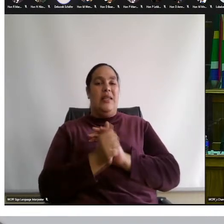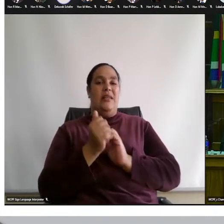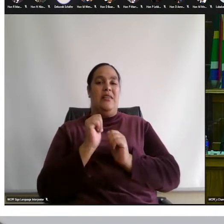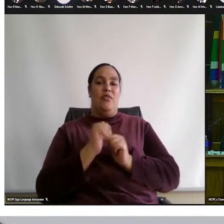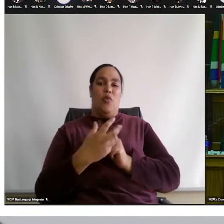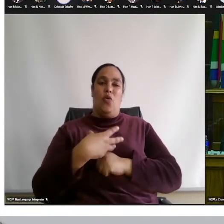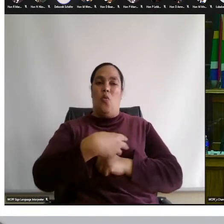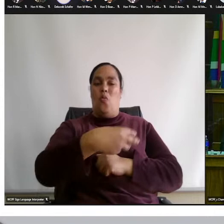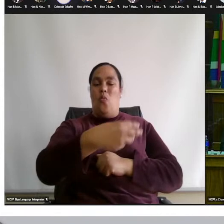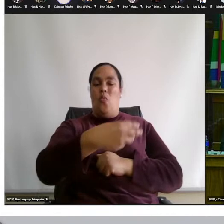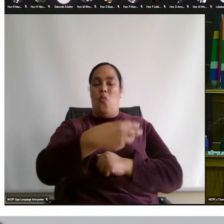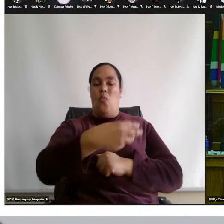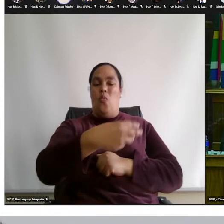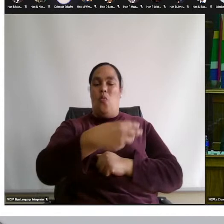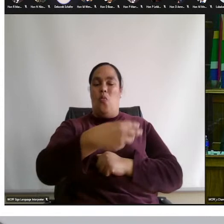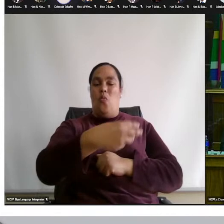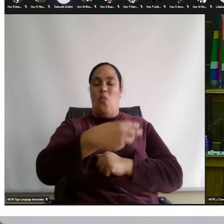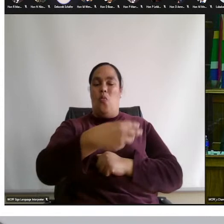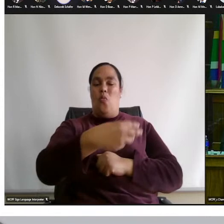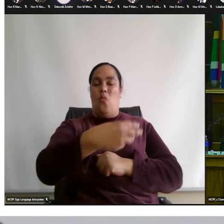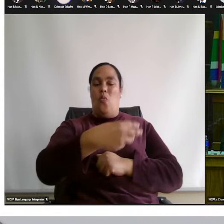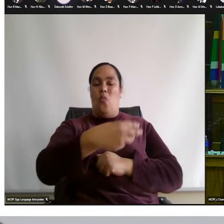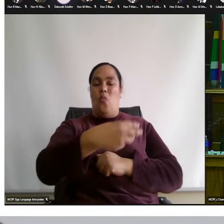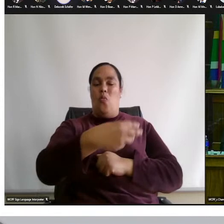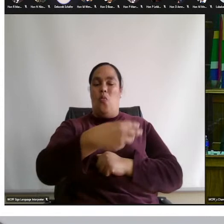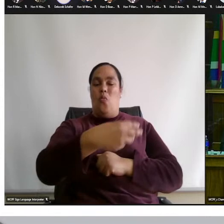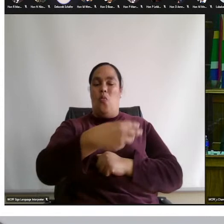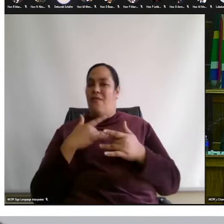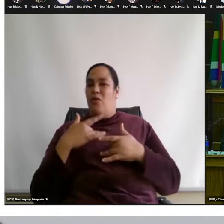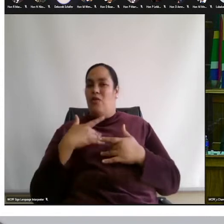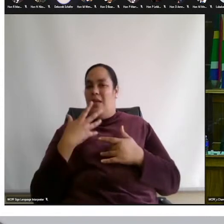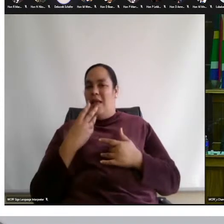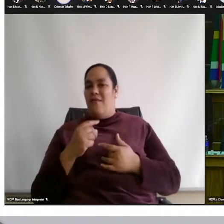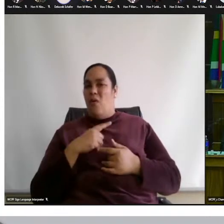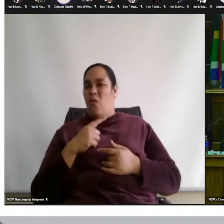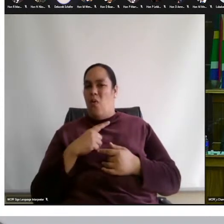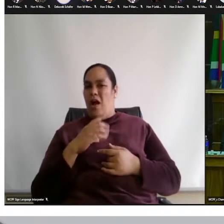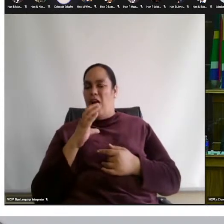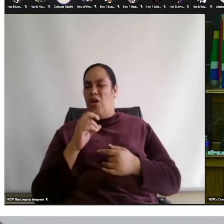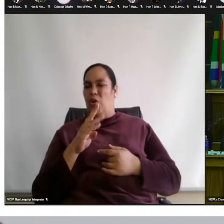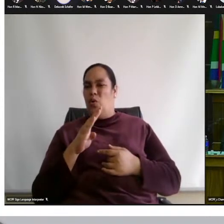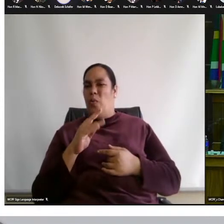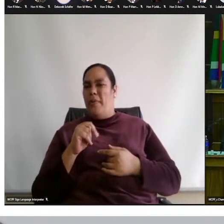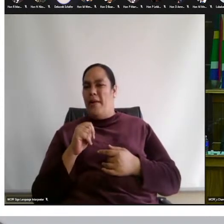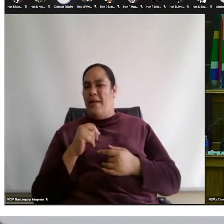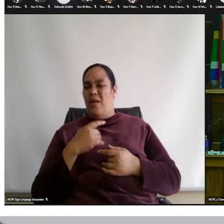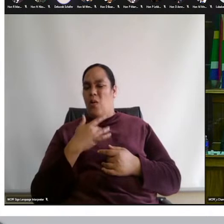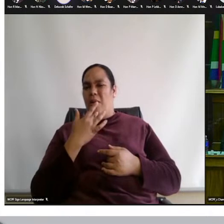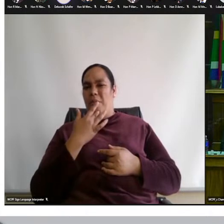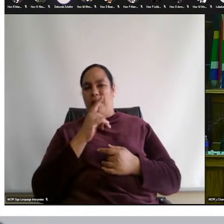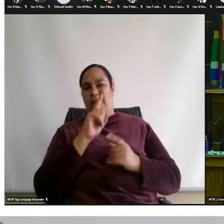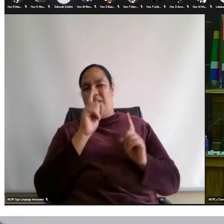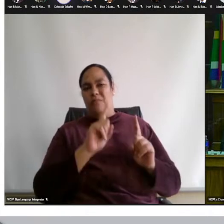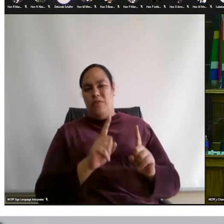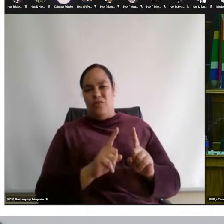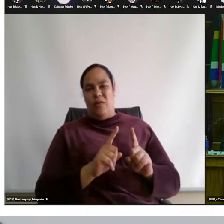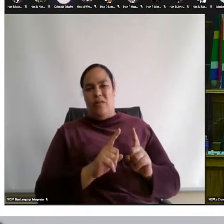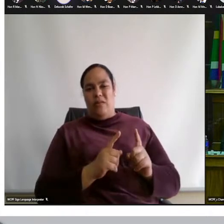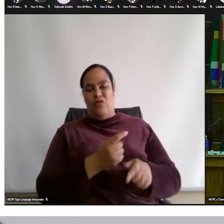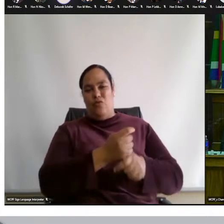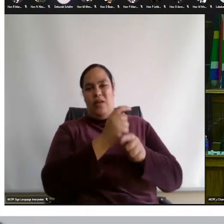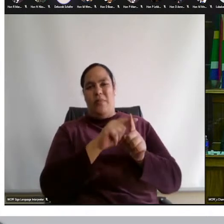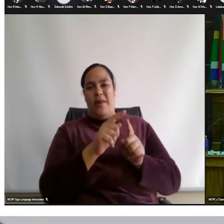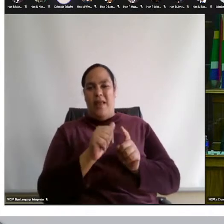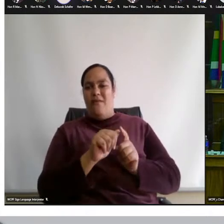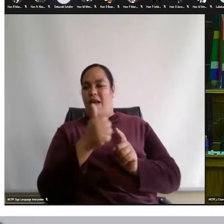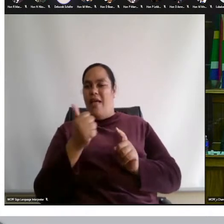all. And as I said earlier, we also have concerns about why Cubans seem to enjoy preferential treatment when, in fact, there are people in